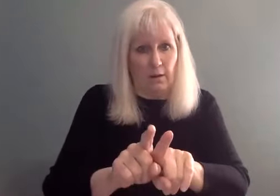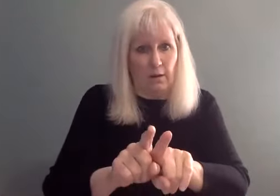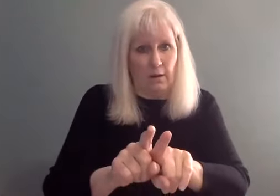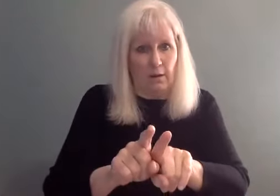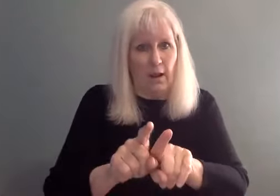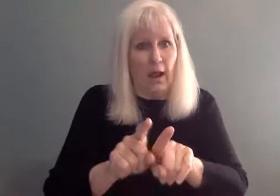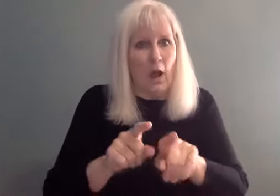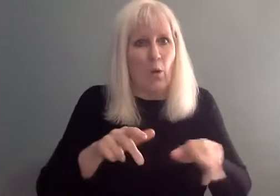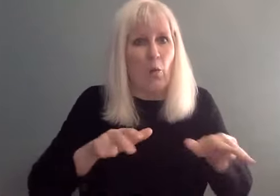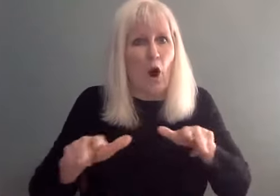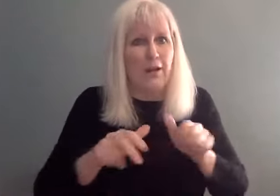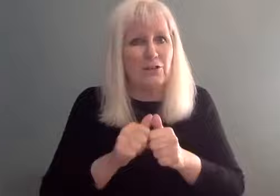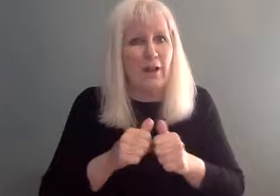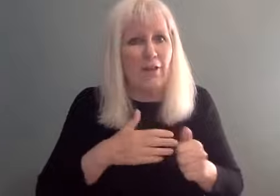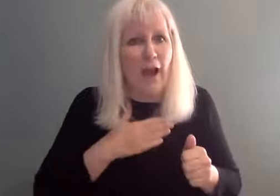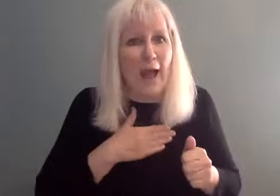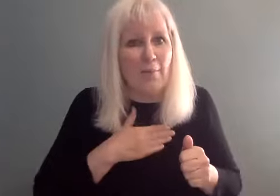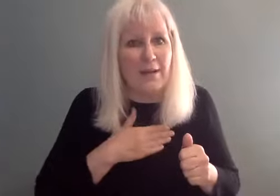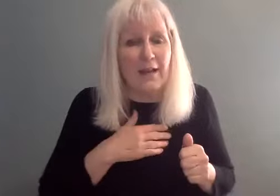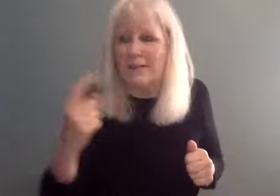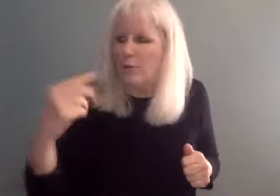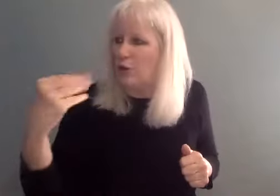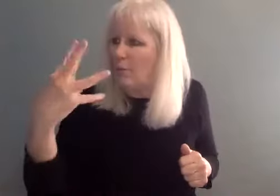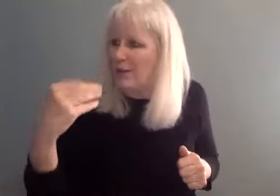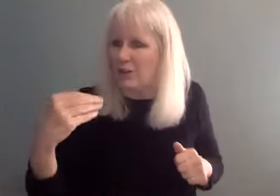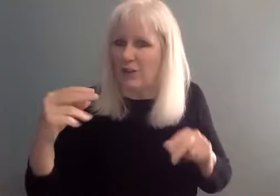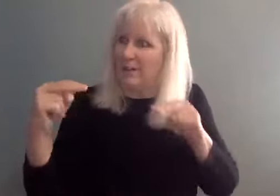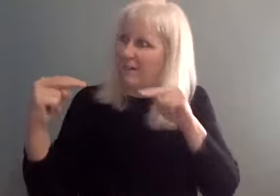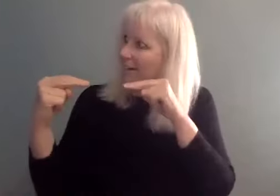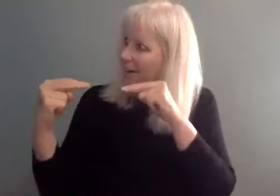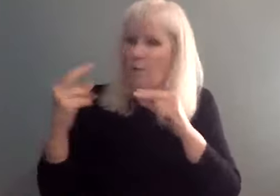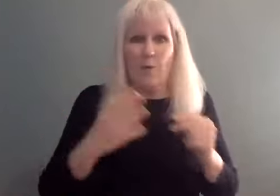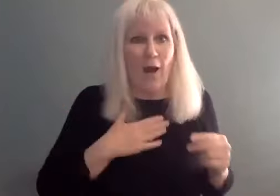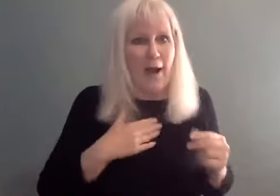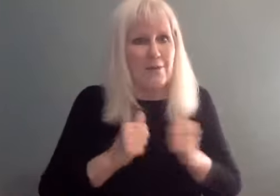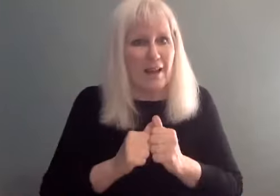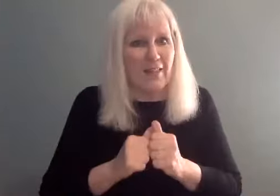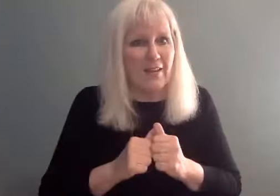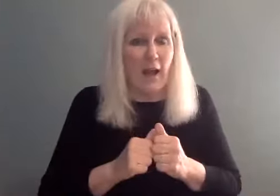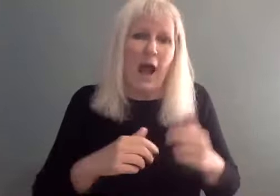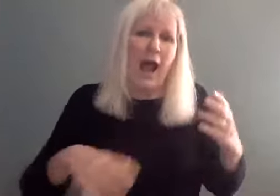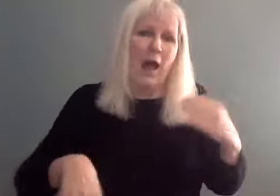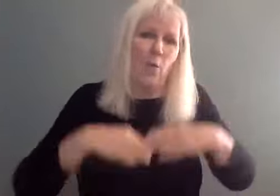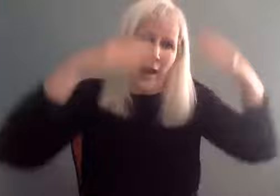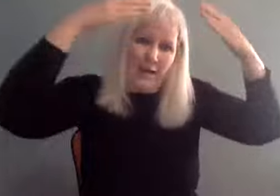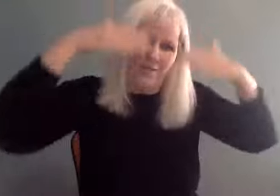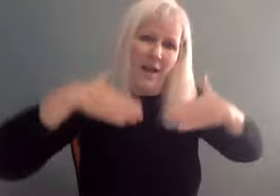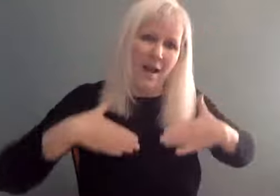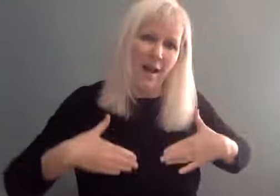said that's what he wants. We were eye to eye. Me in my wedding veil and him, my handsome dad on his